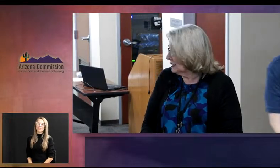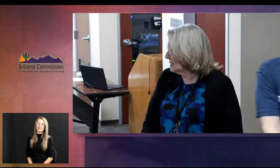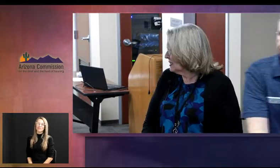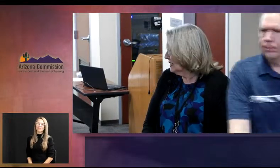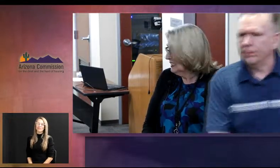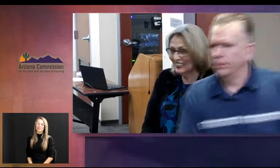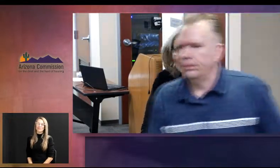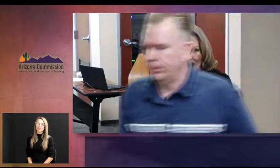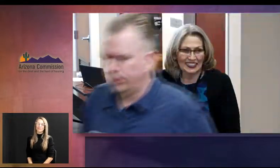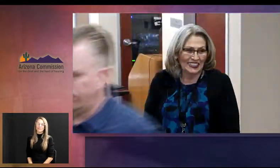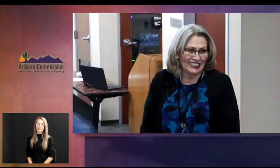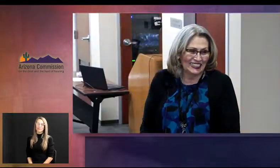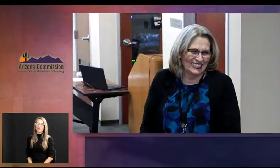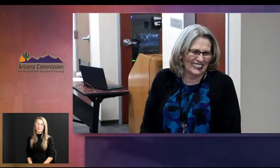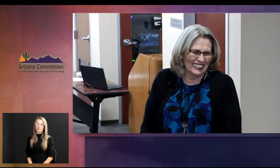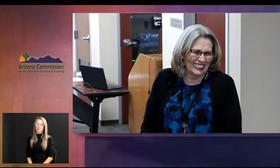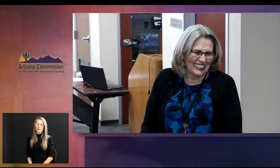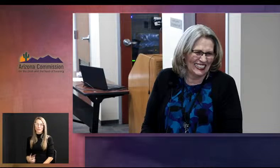And cats.